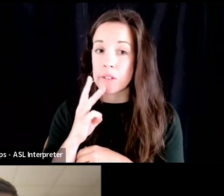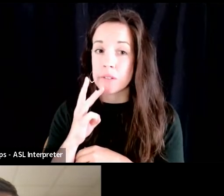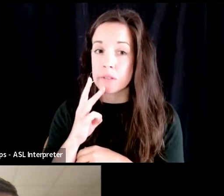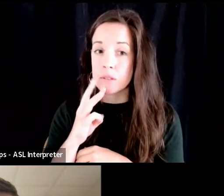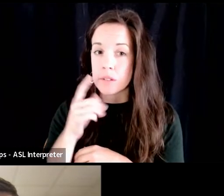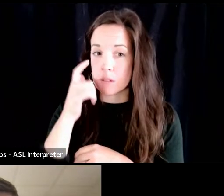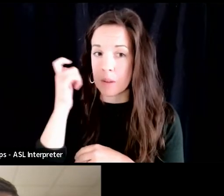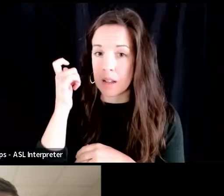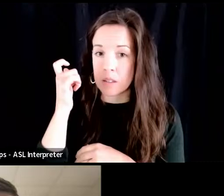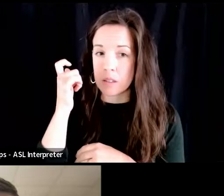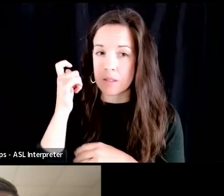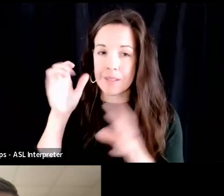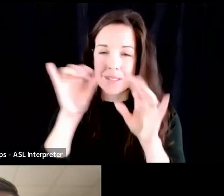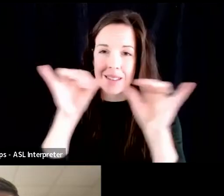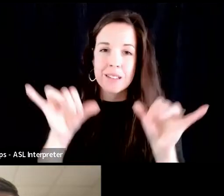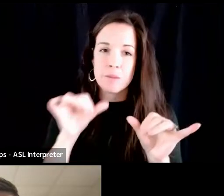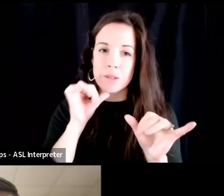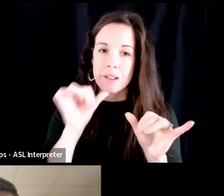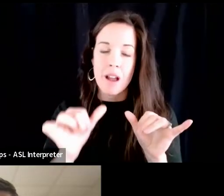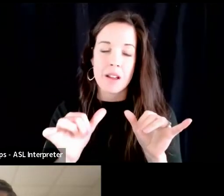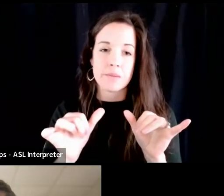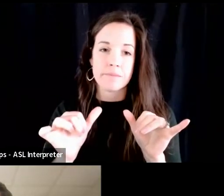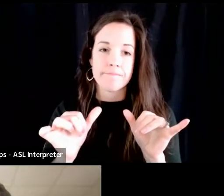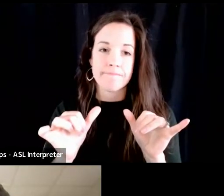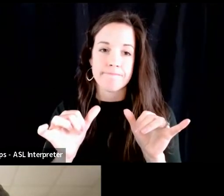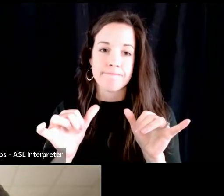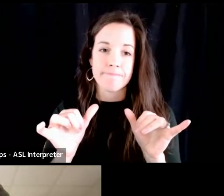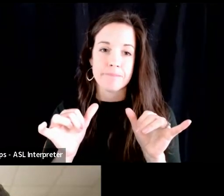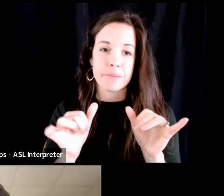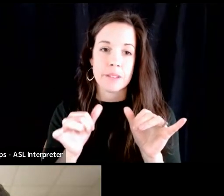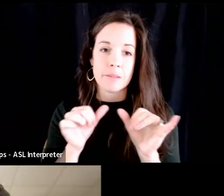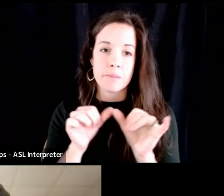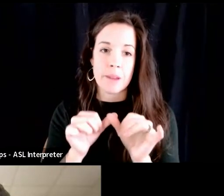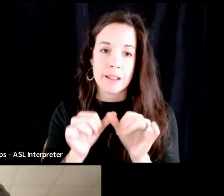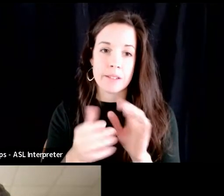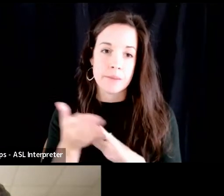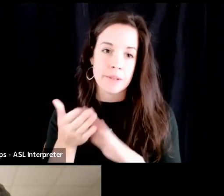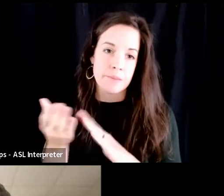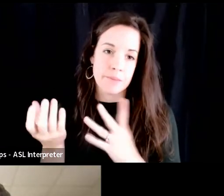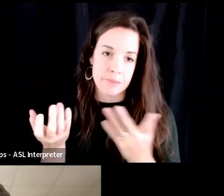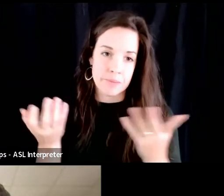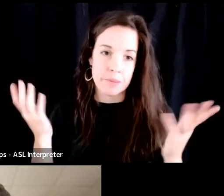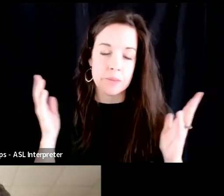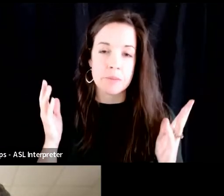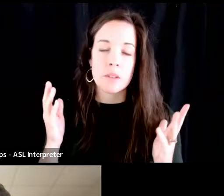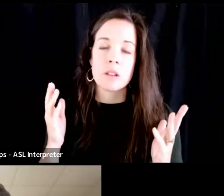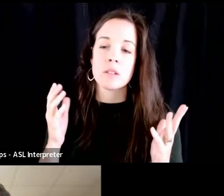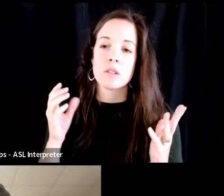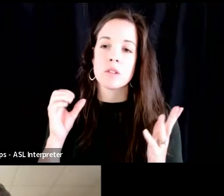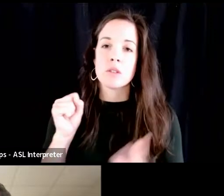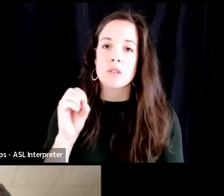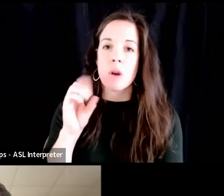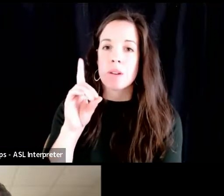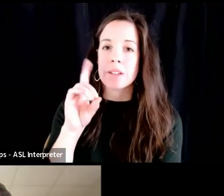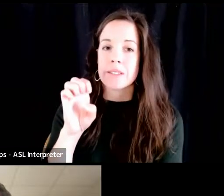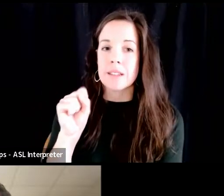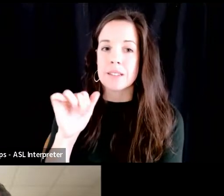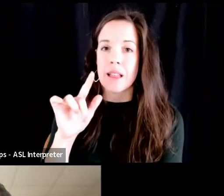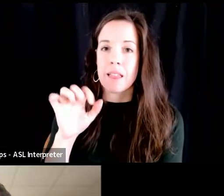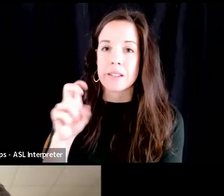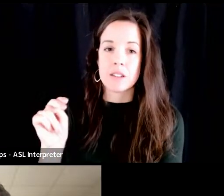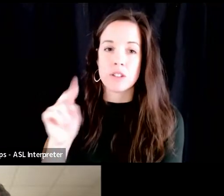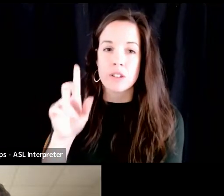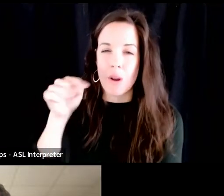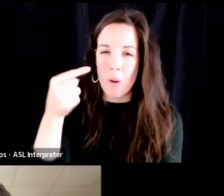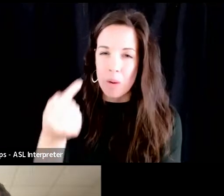because the system is not properly and maintained. So there's, desalination should only come into